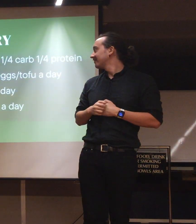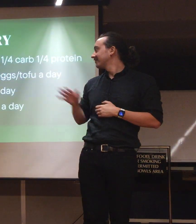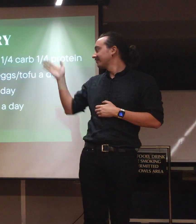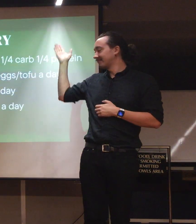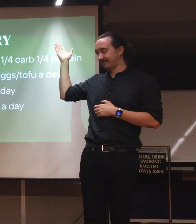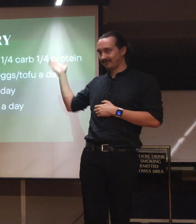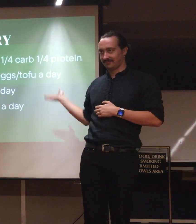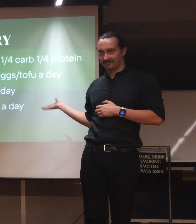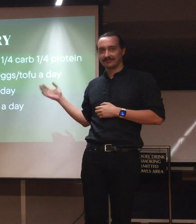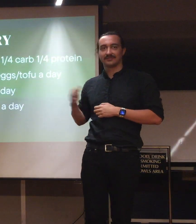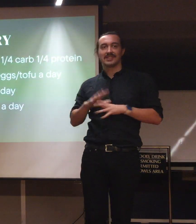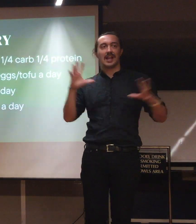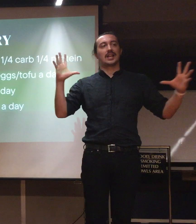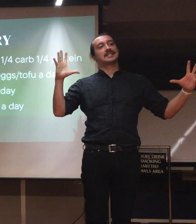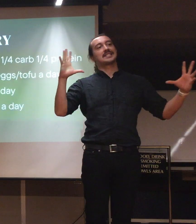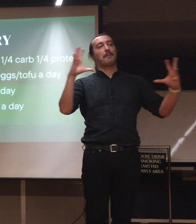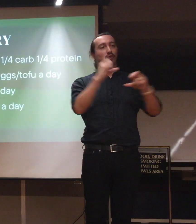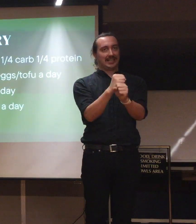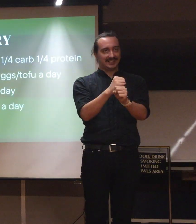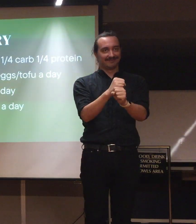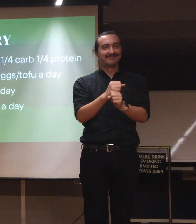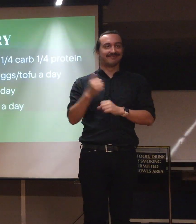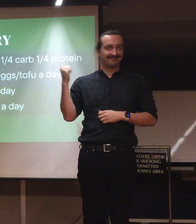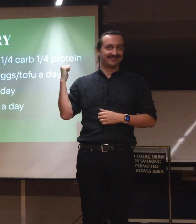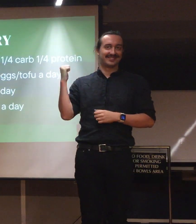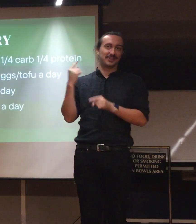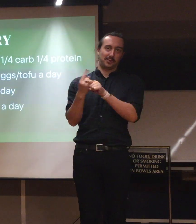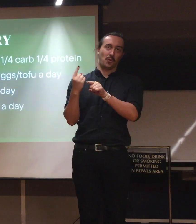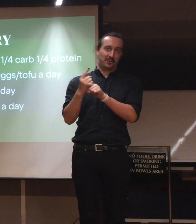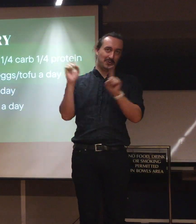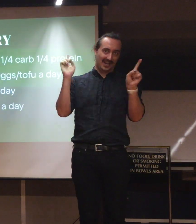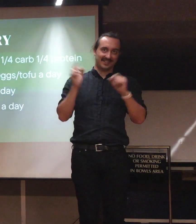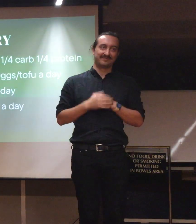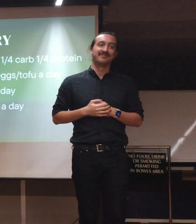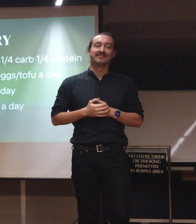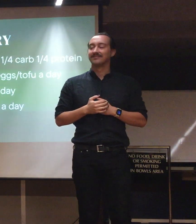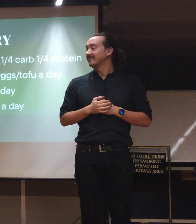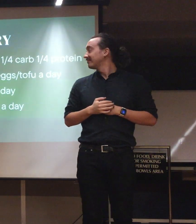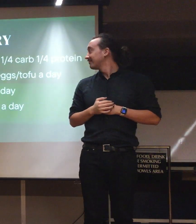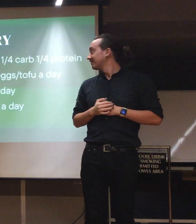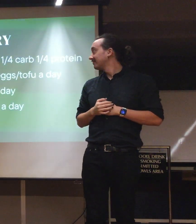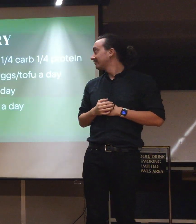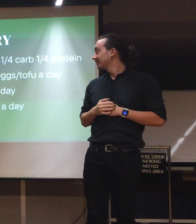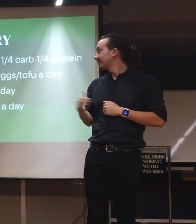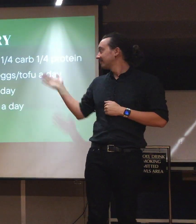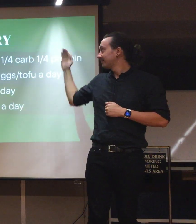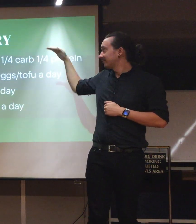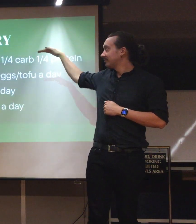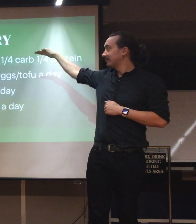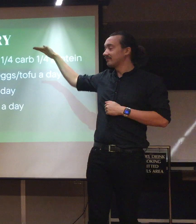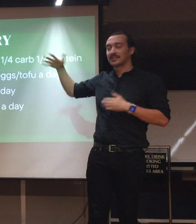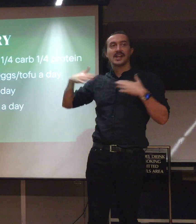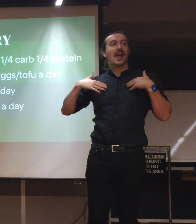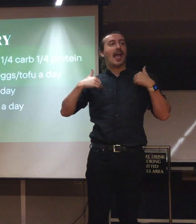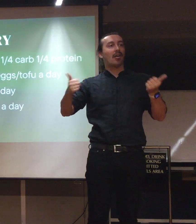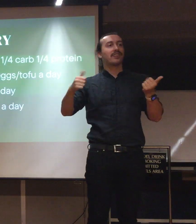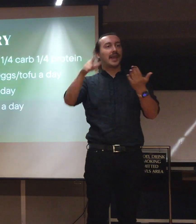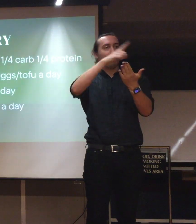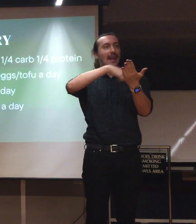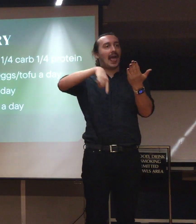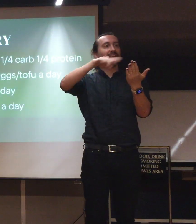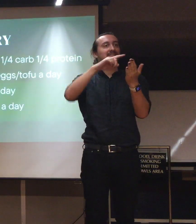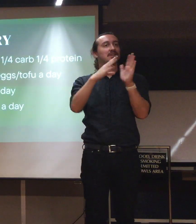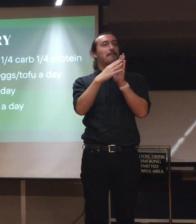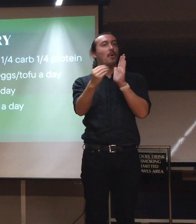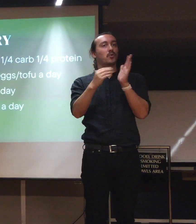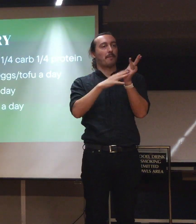Beautiful. So, just to summarise what we've had a chat about today, we've talked about the healthy plate model, so that half